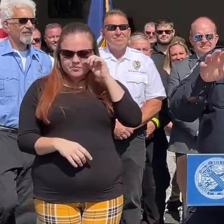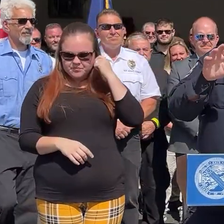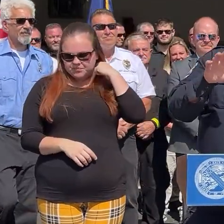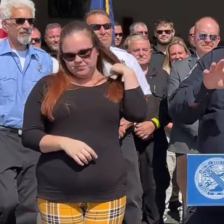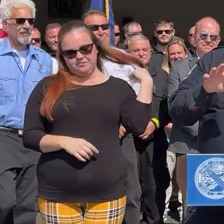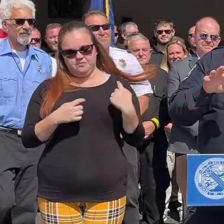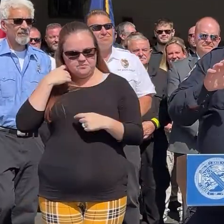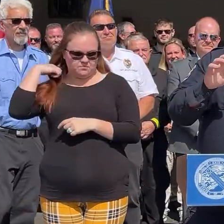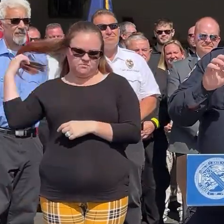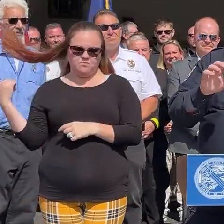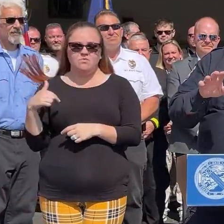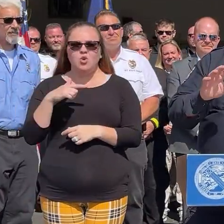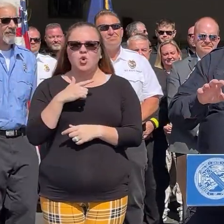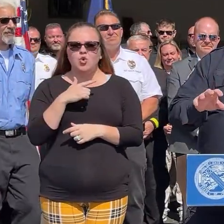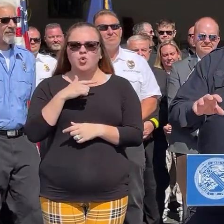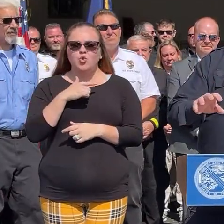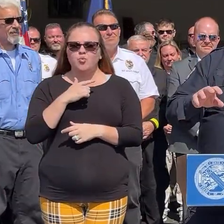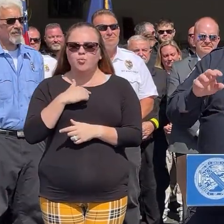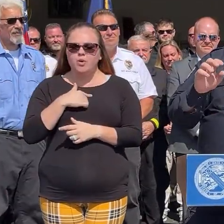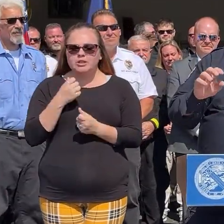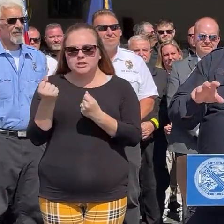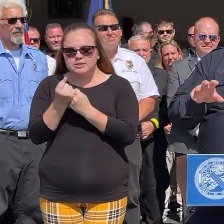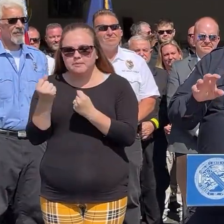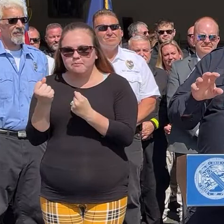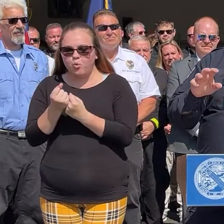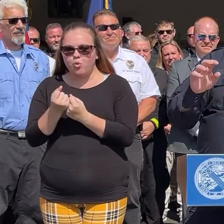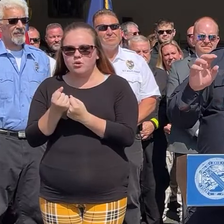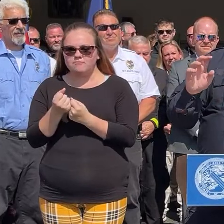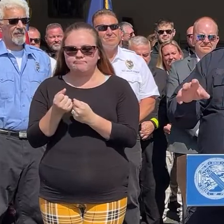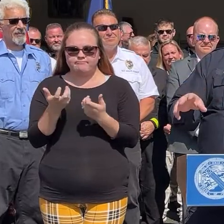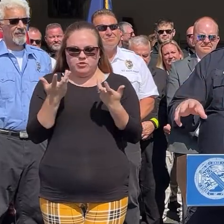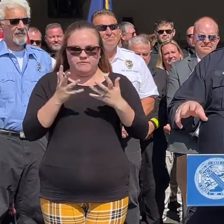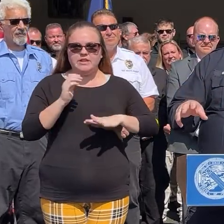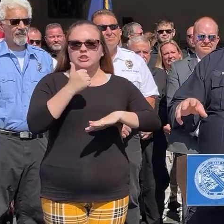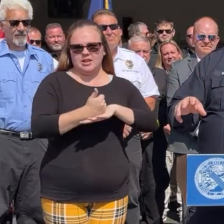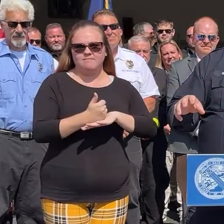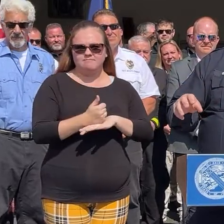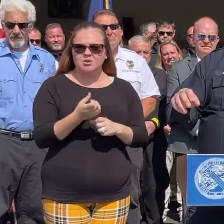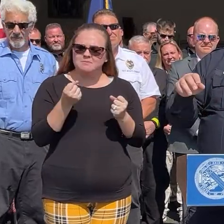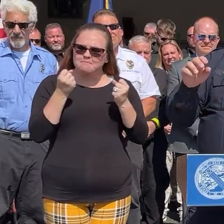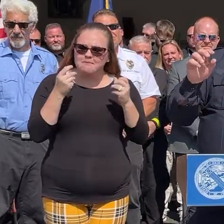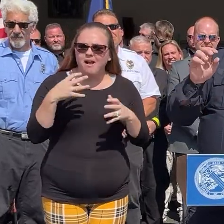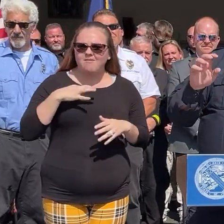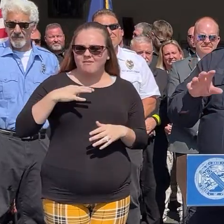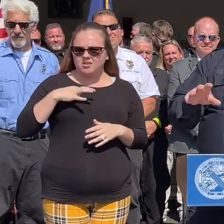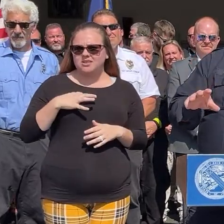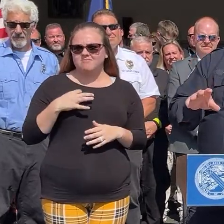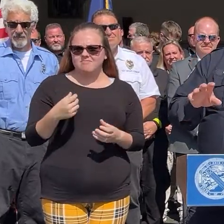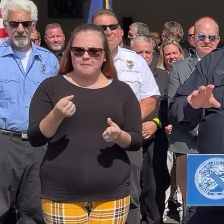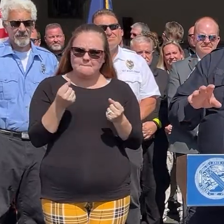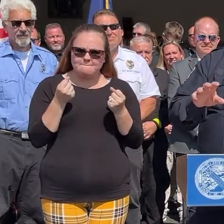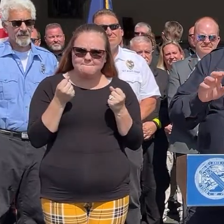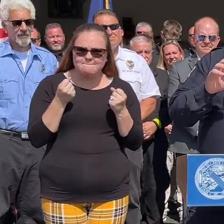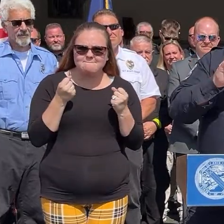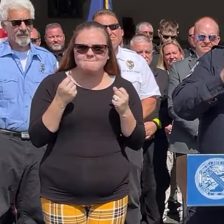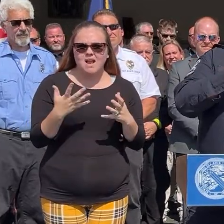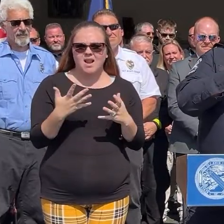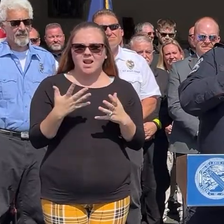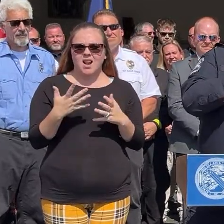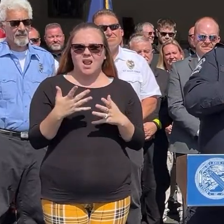We're here as a supplement to what already exists. There's a tremendous network of volunteers. There's a tremendous network of